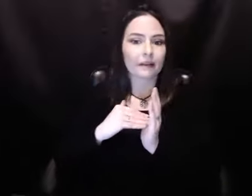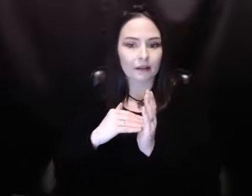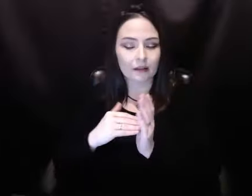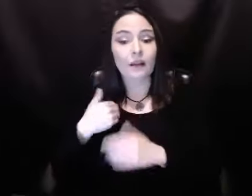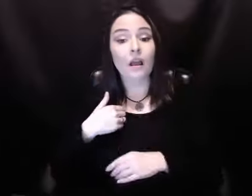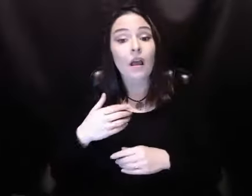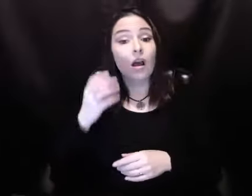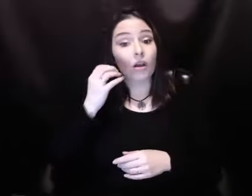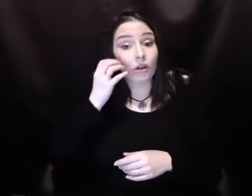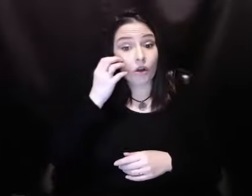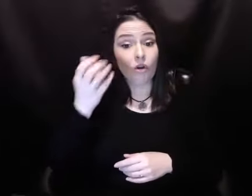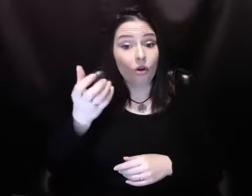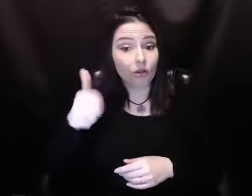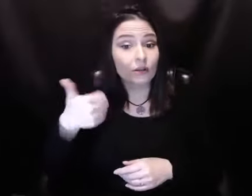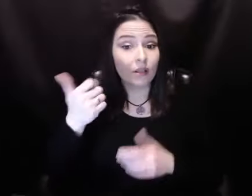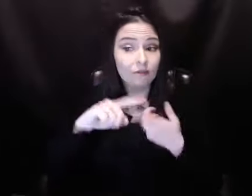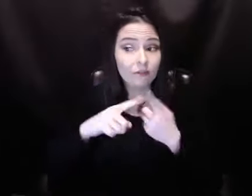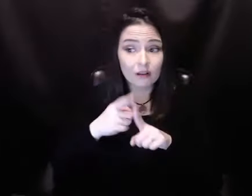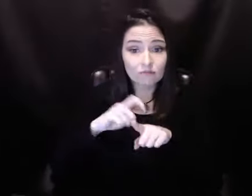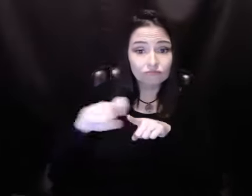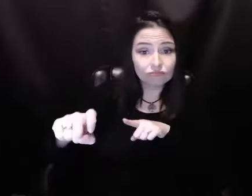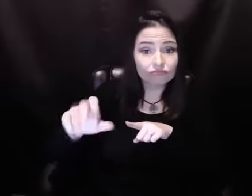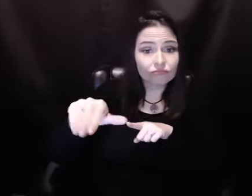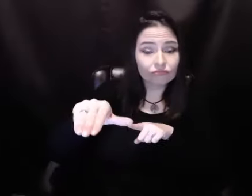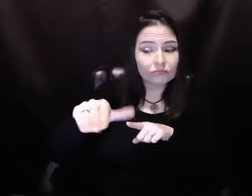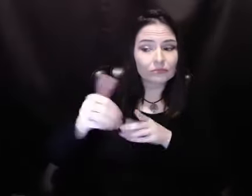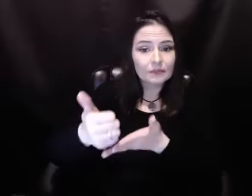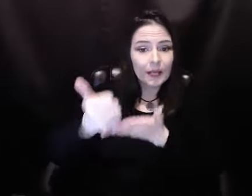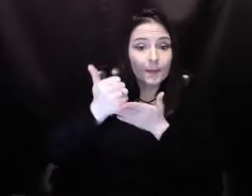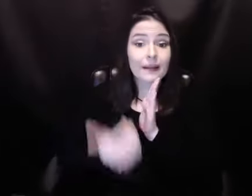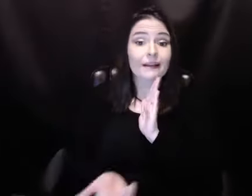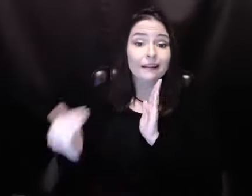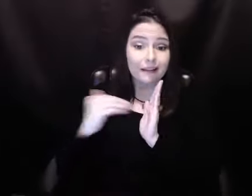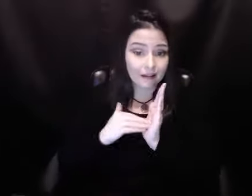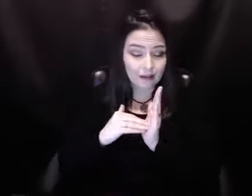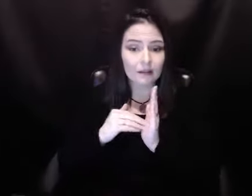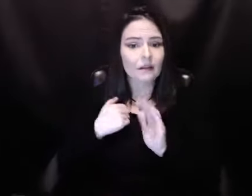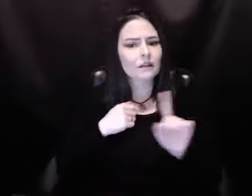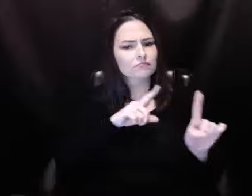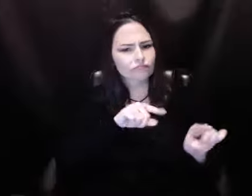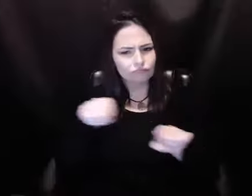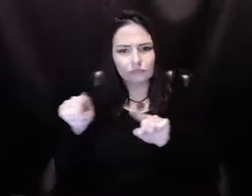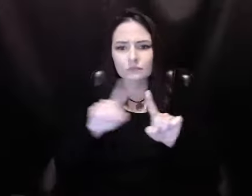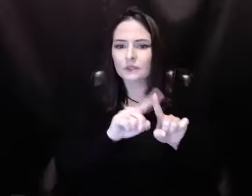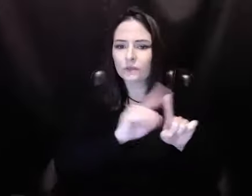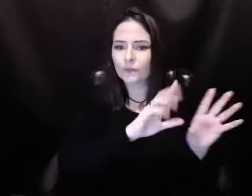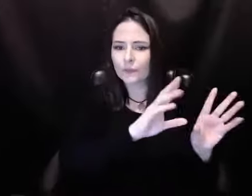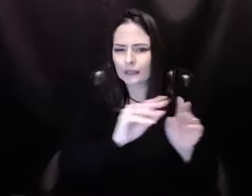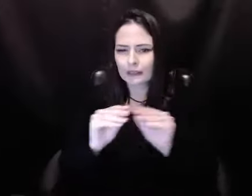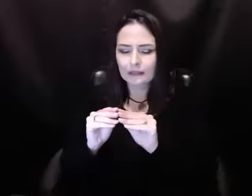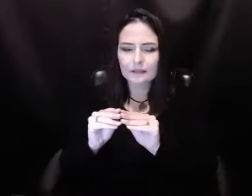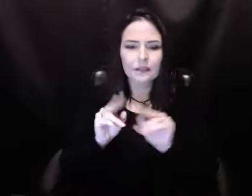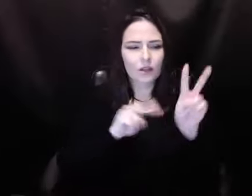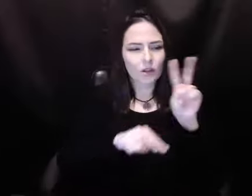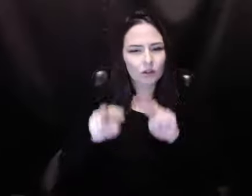But the more I work the program, the more I am aware of when I am slipping, the more I am